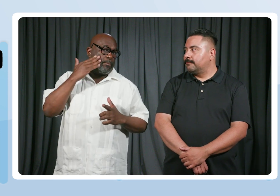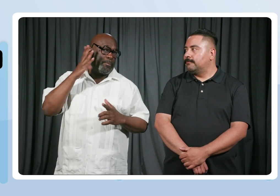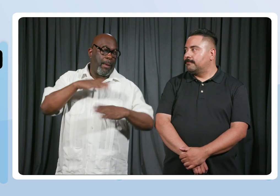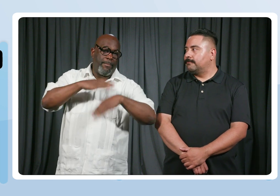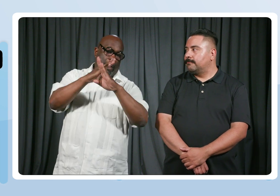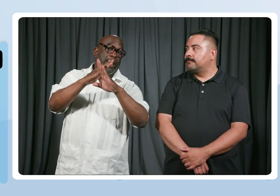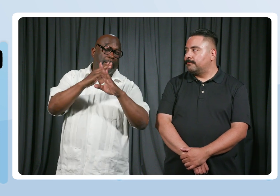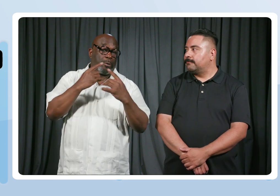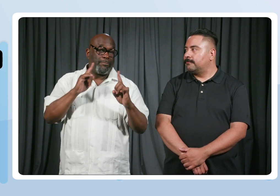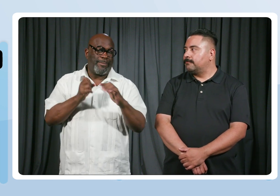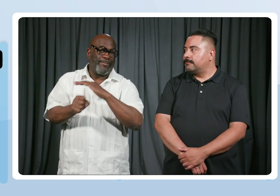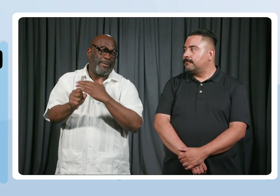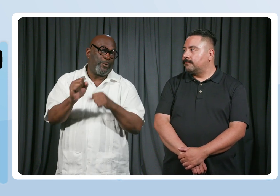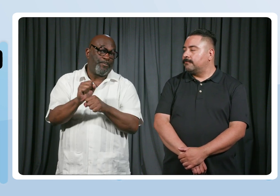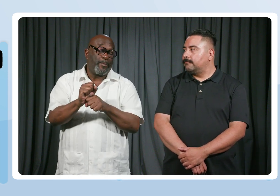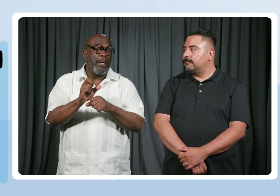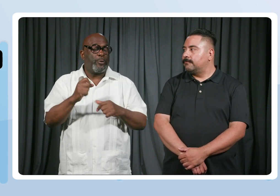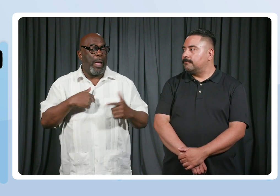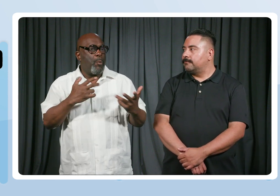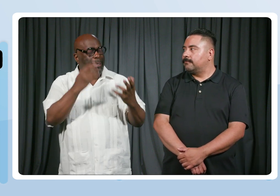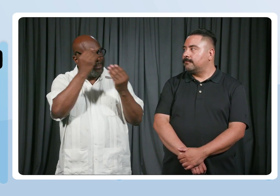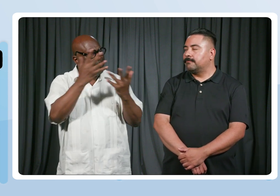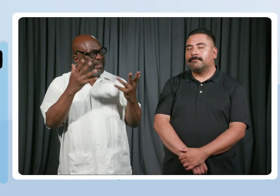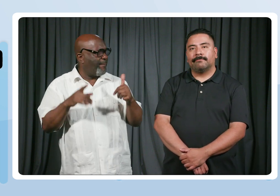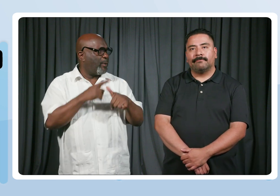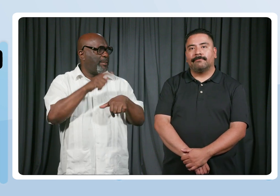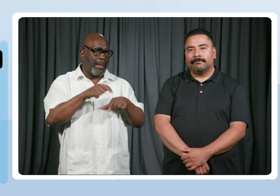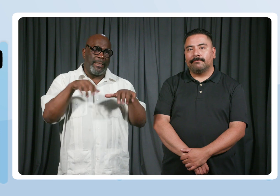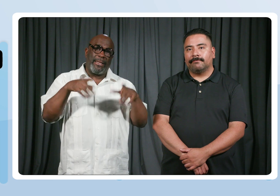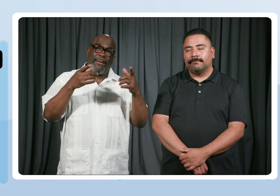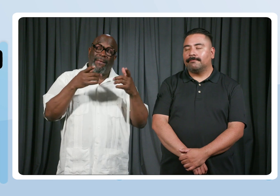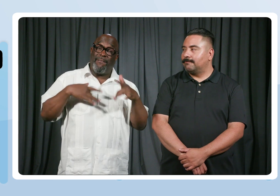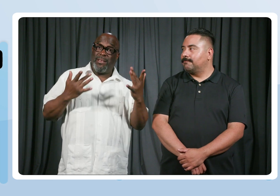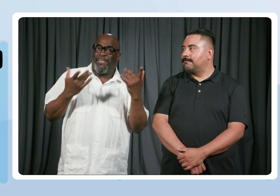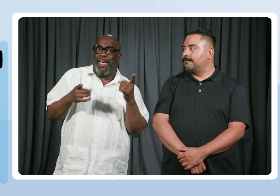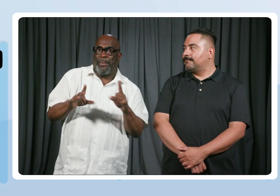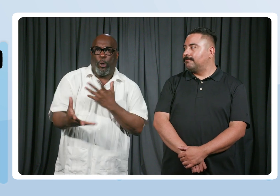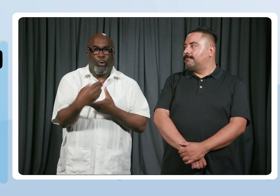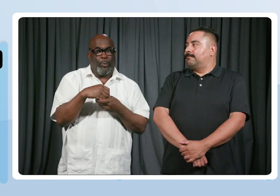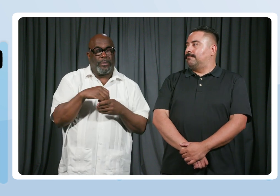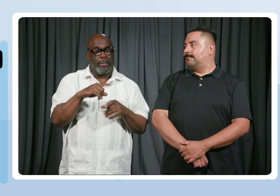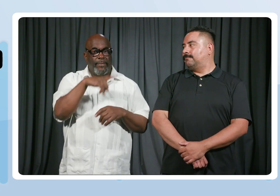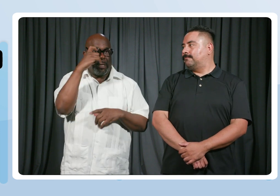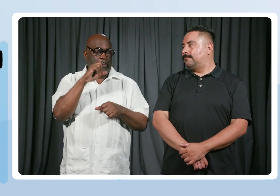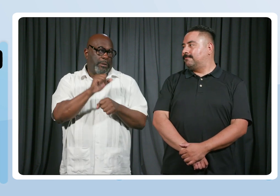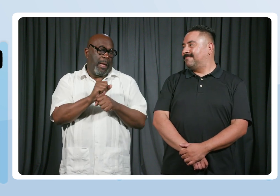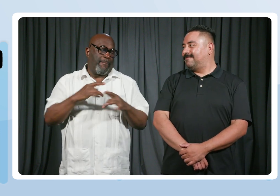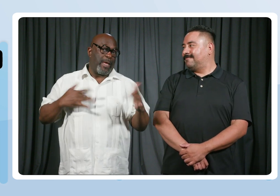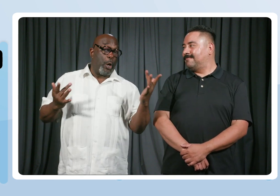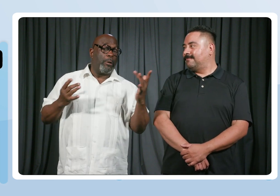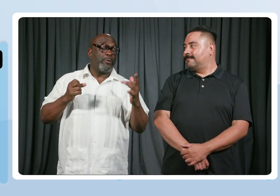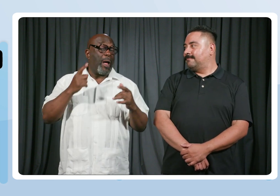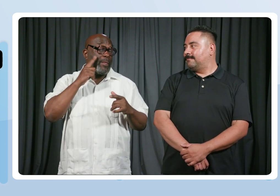And so I just want to say that it was the first time this event has happened, the Inclusive Summer Jobs Fair, but I think it's going to become a regular occurrence